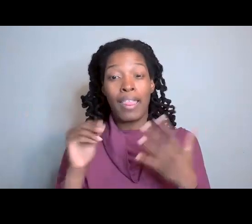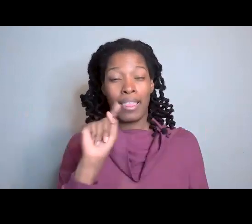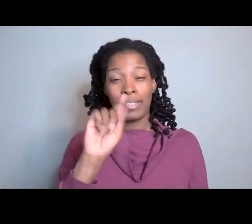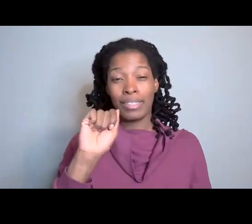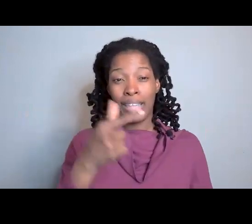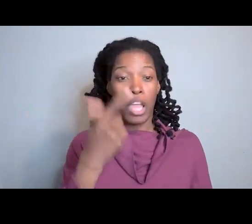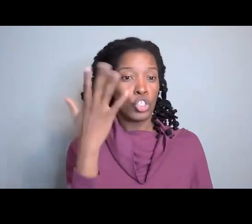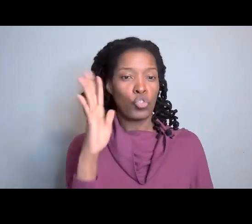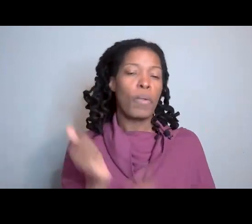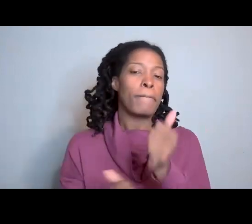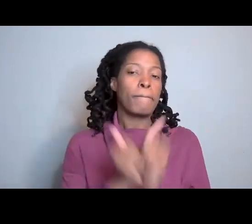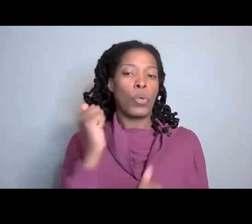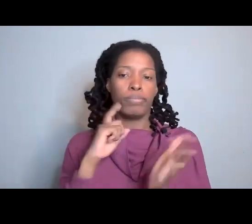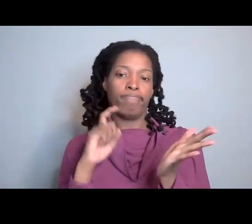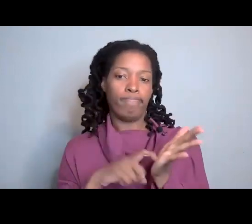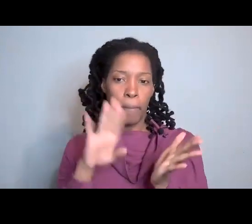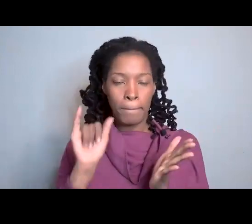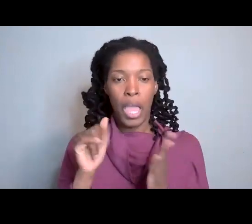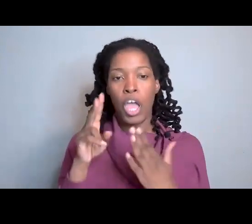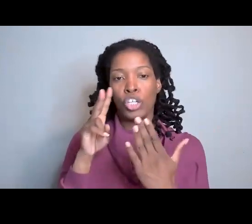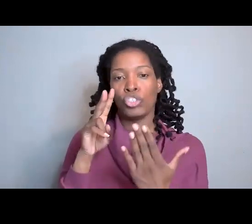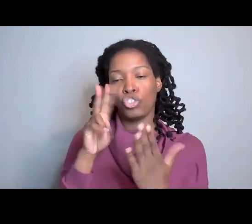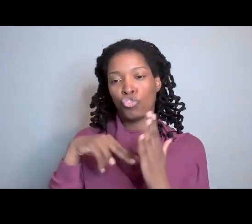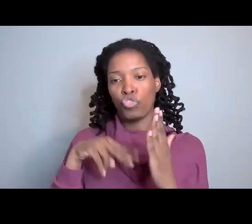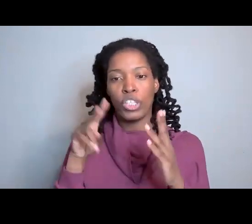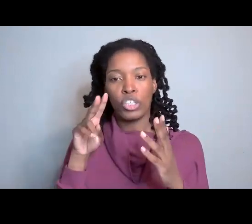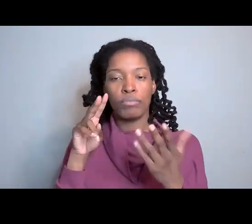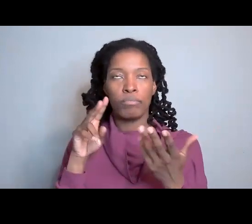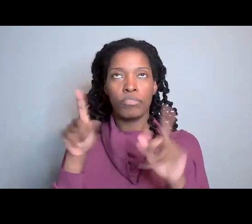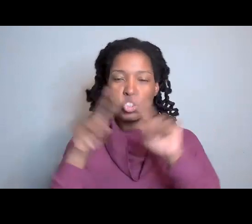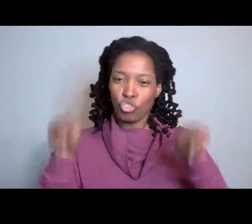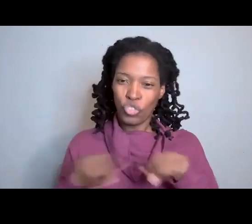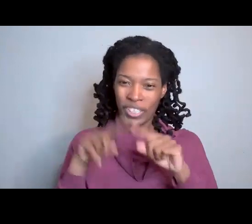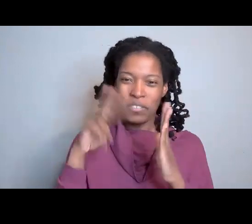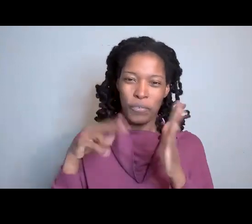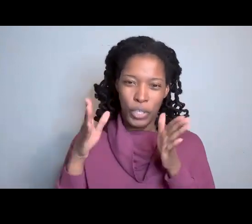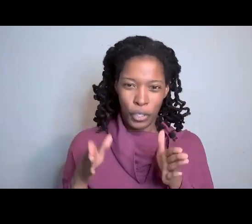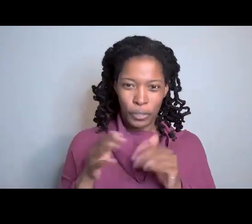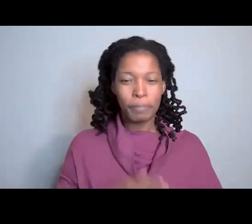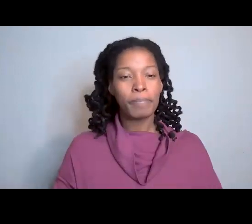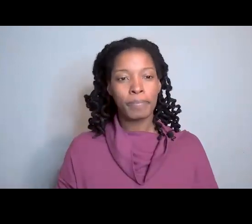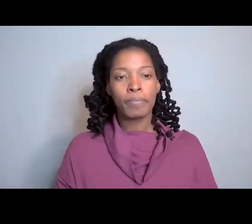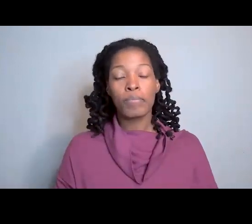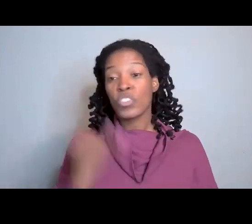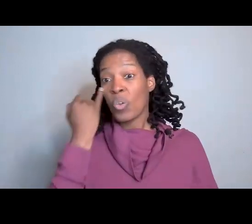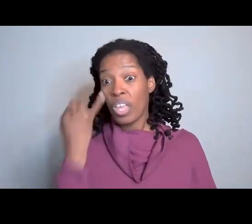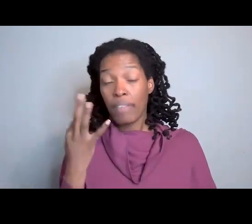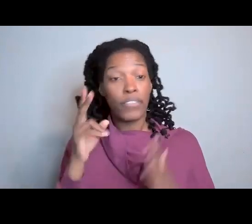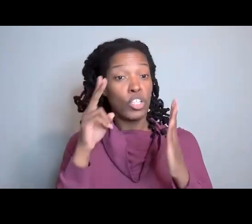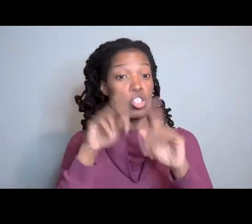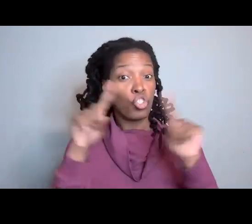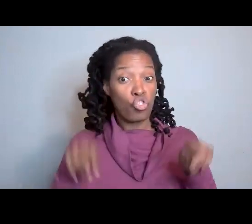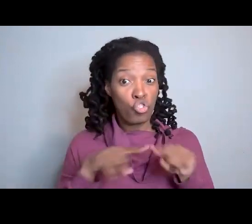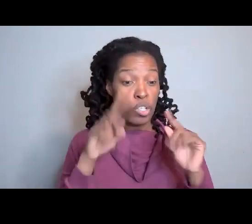So this is where any type of screen readers will happen to find an error, or if there's an